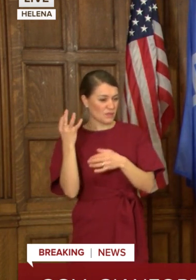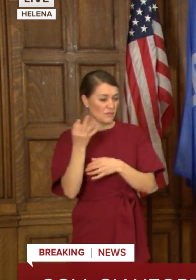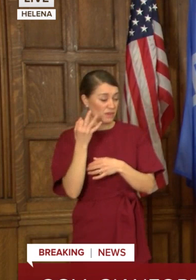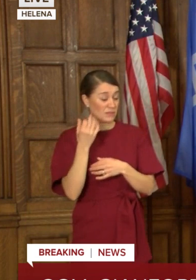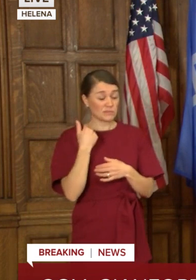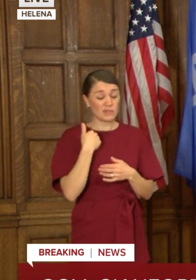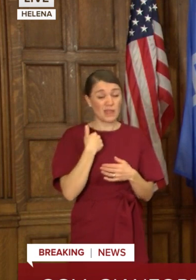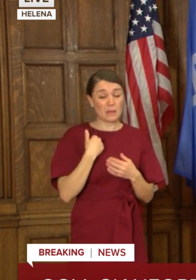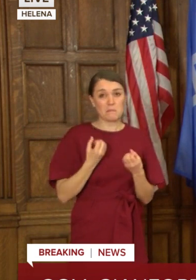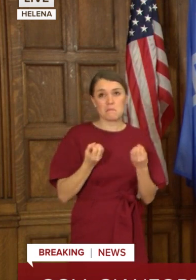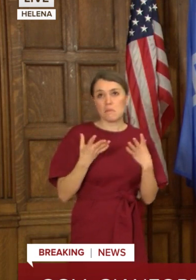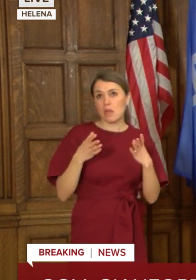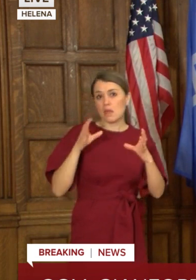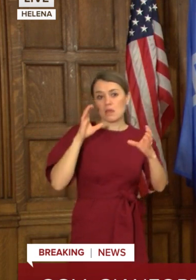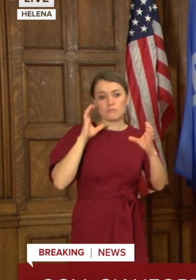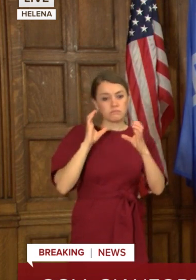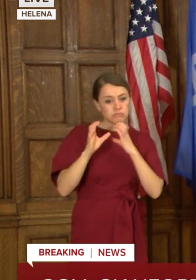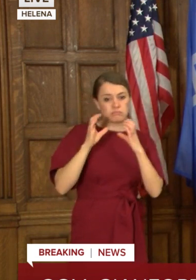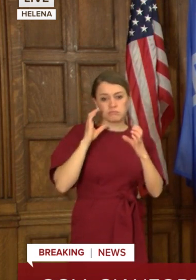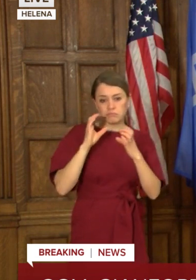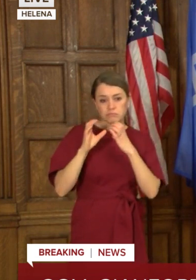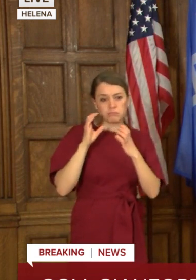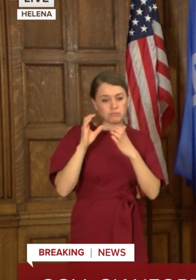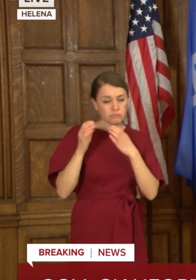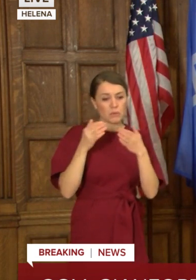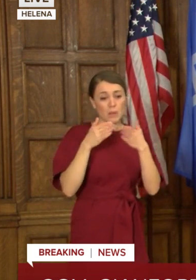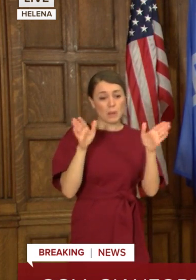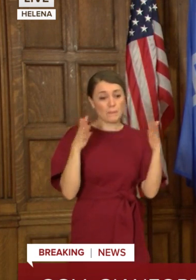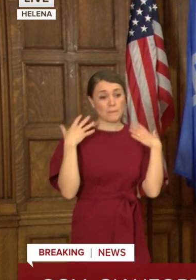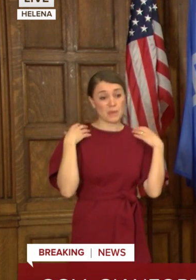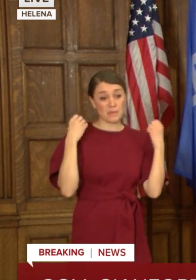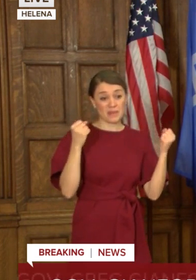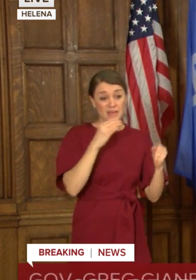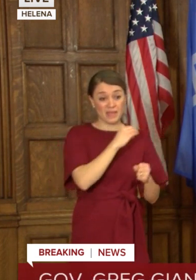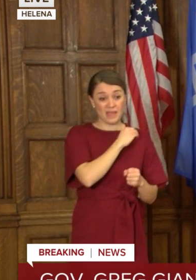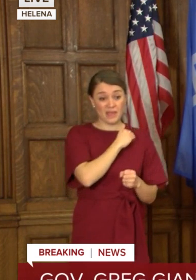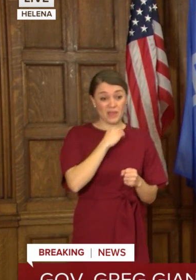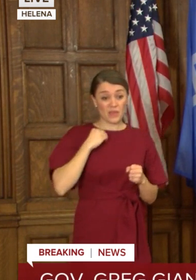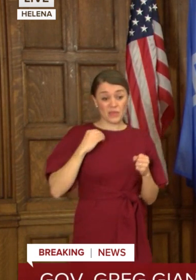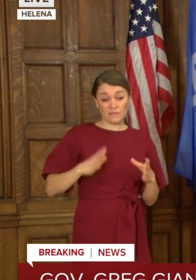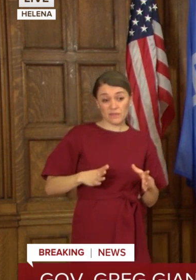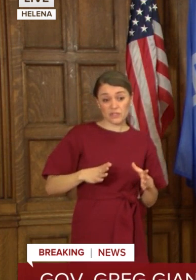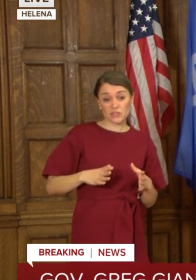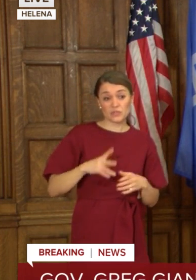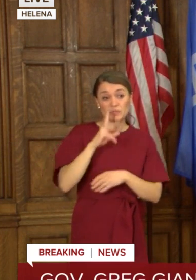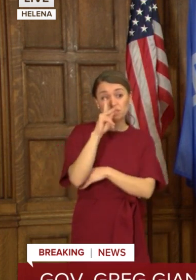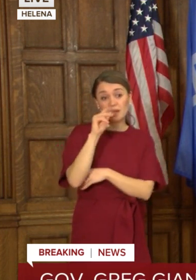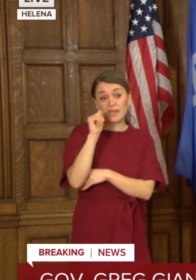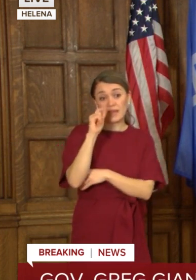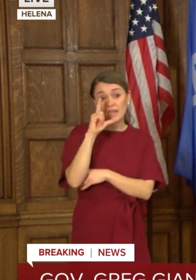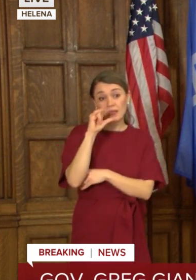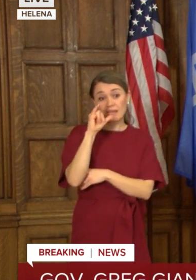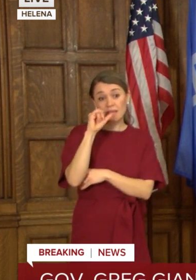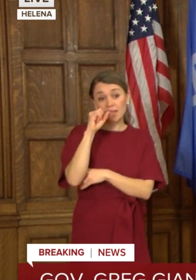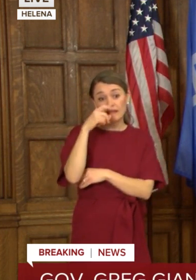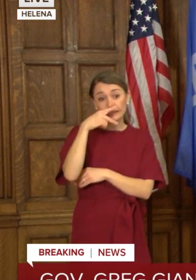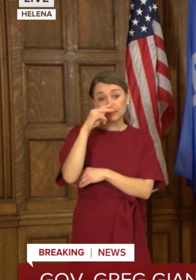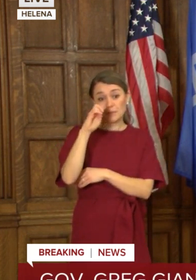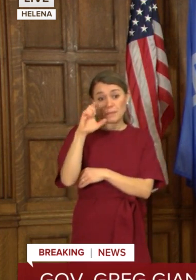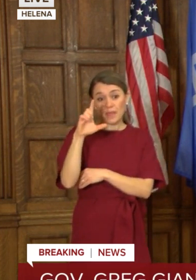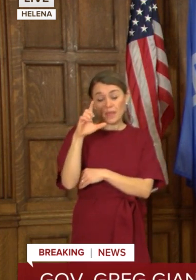had conversations with public health officials. We did up in Kalispell and in Polson as well.